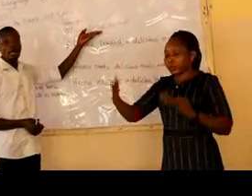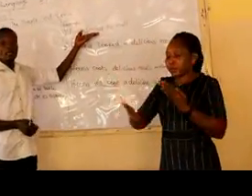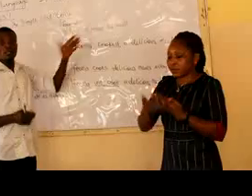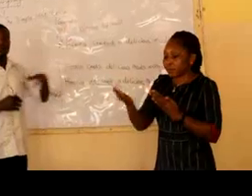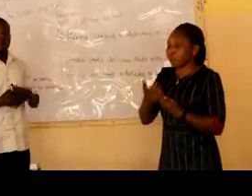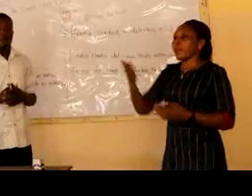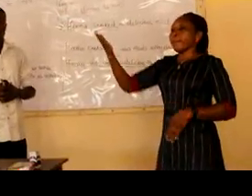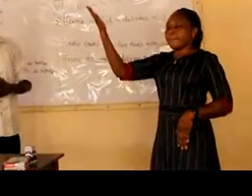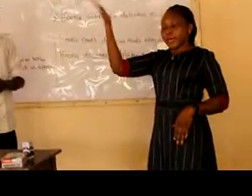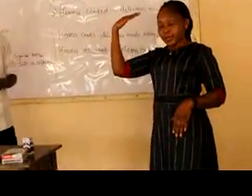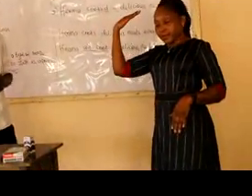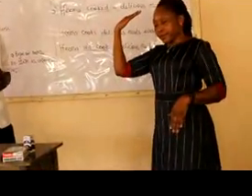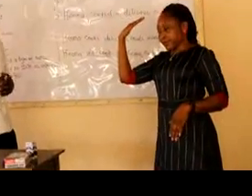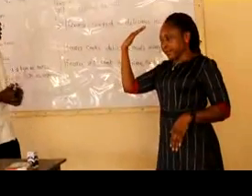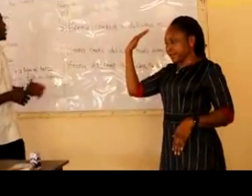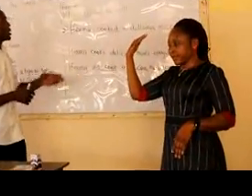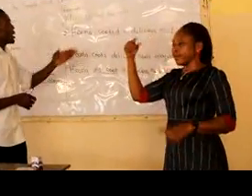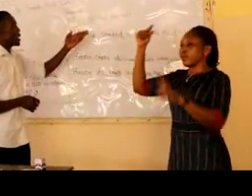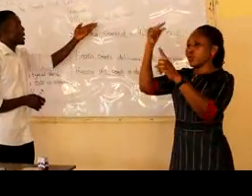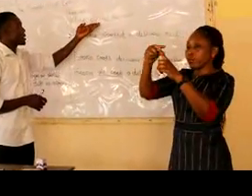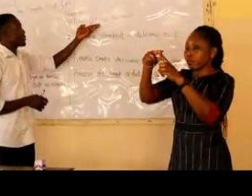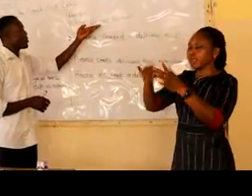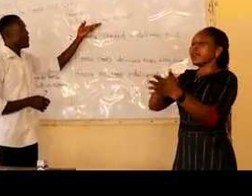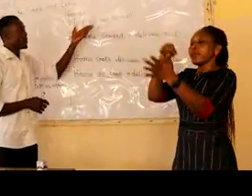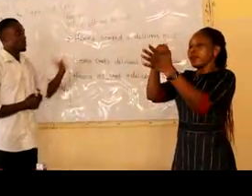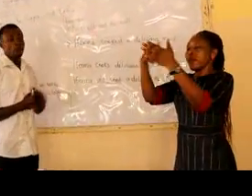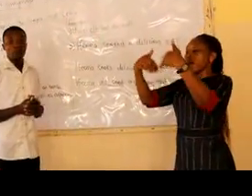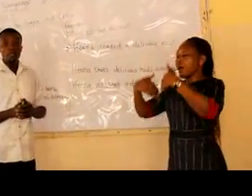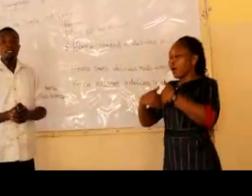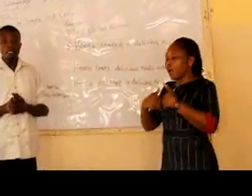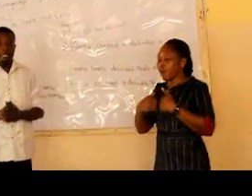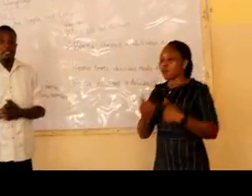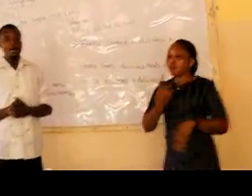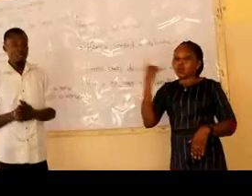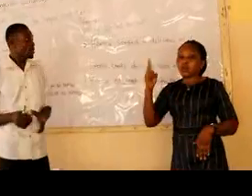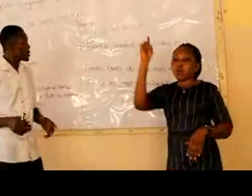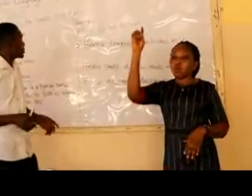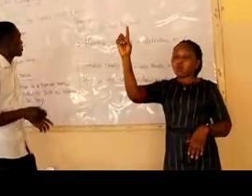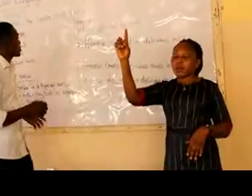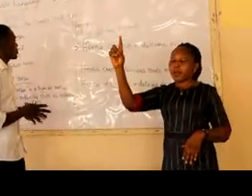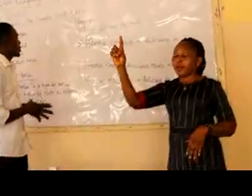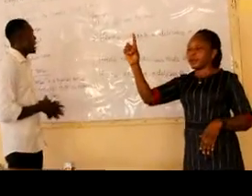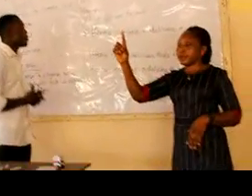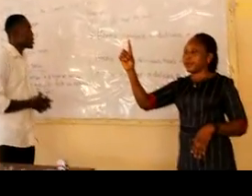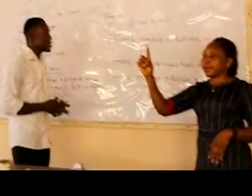it has one main verb, and that one main verb is in the past tense, and mostly